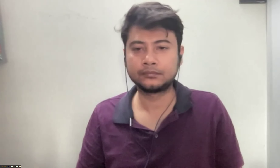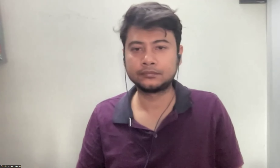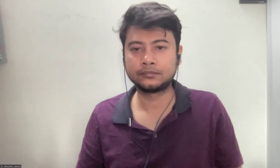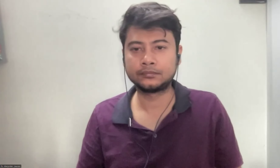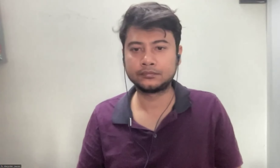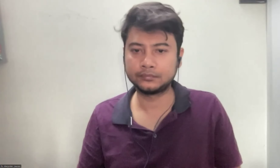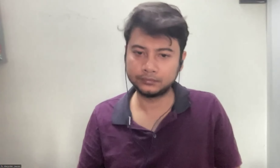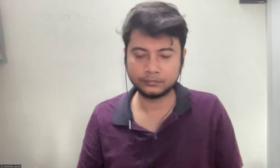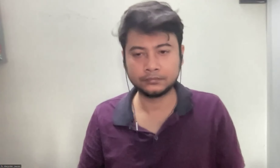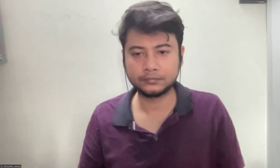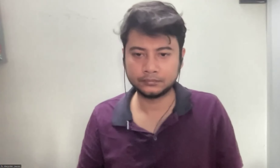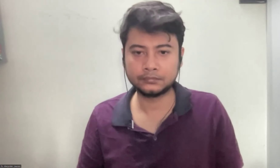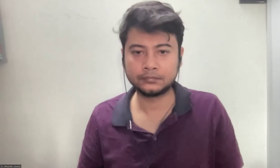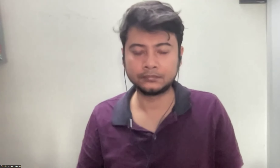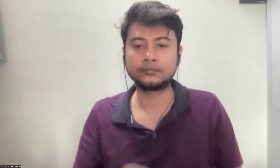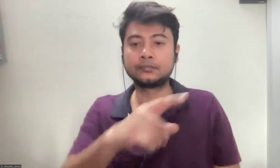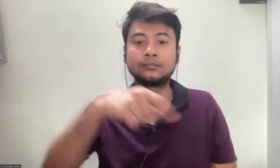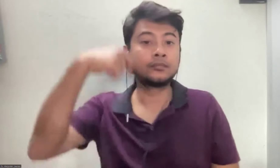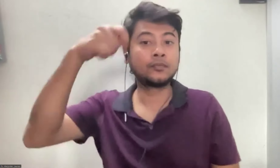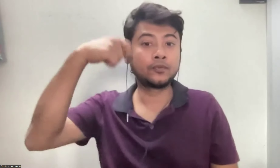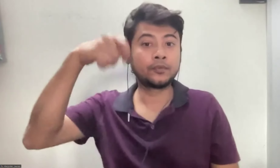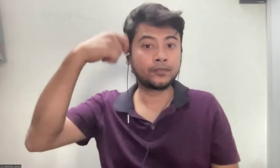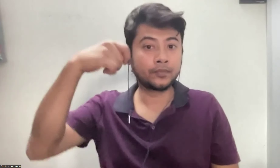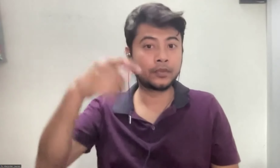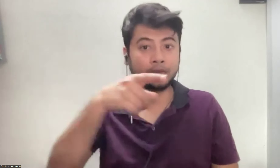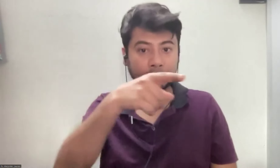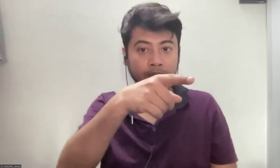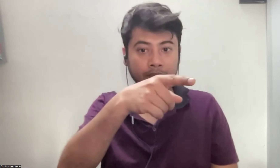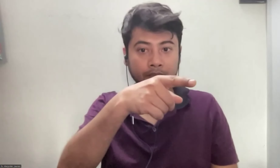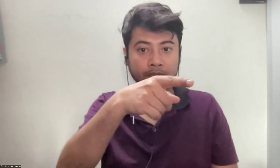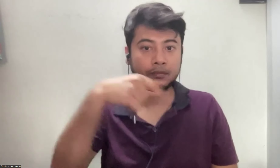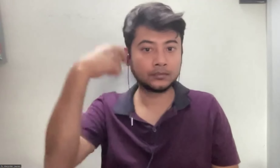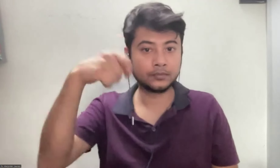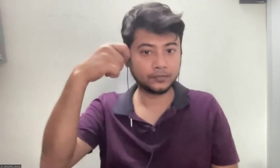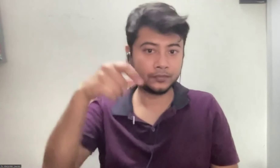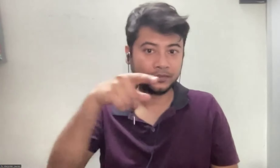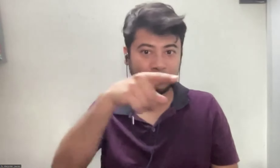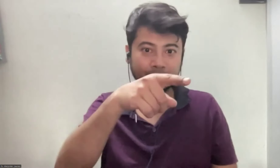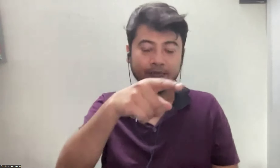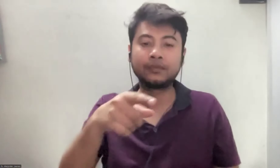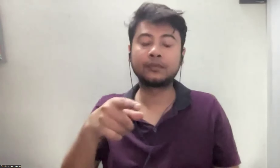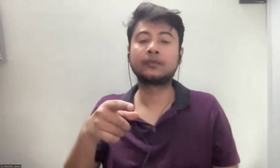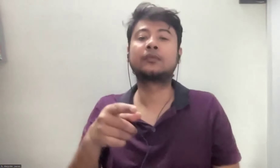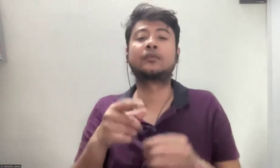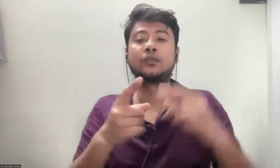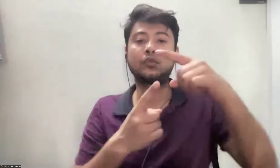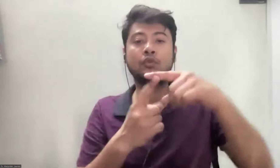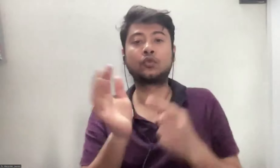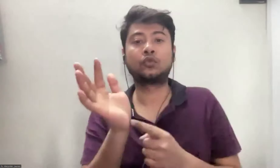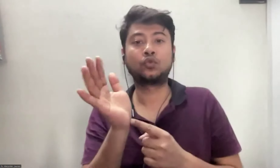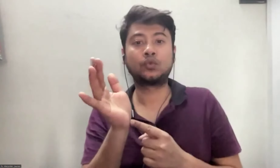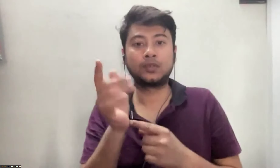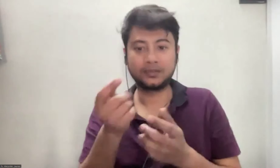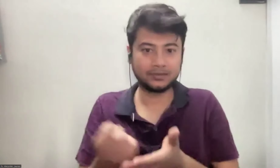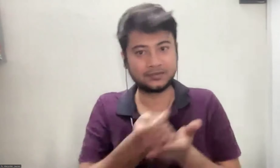So you will see that when this person who is doing the aarti, when he offered incense to sticks, he put some water on the sticks and